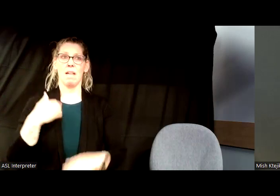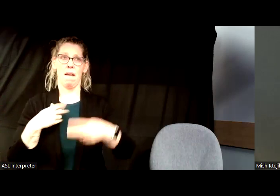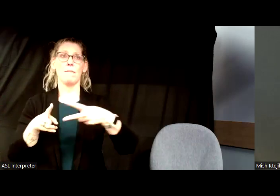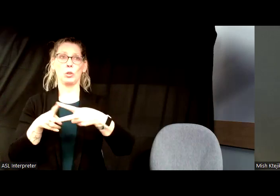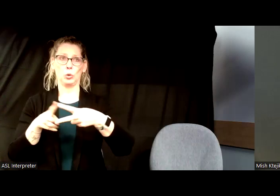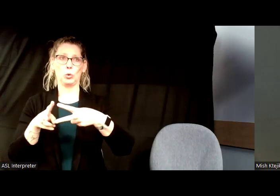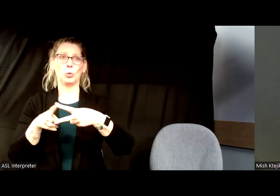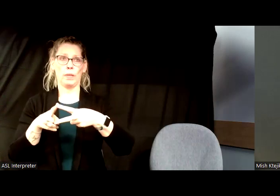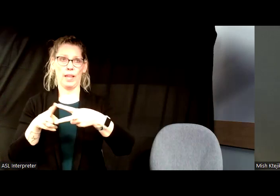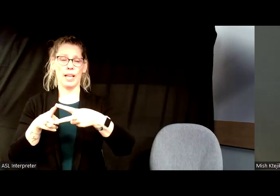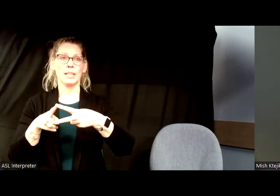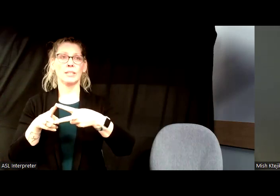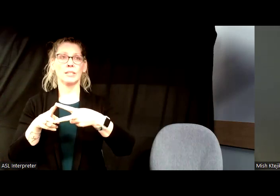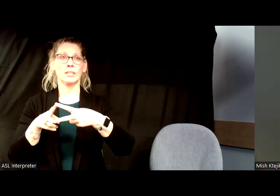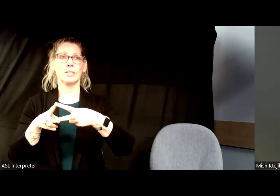things.